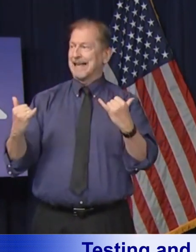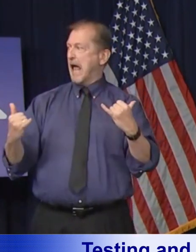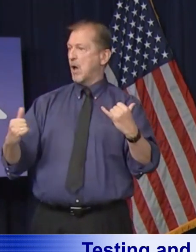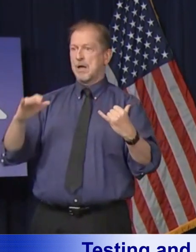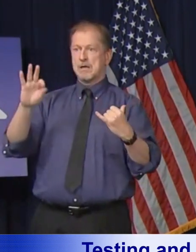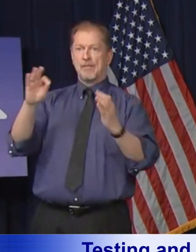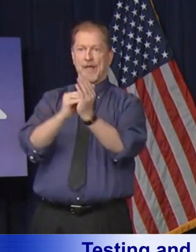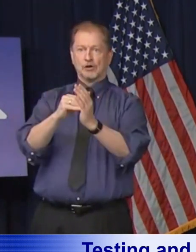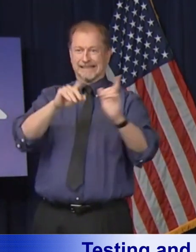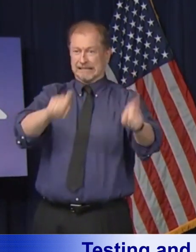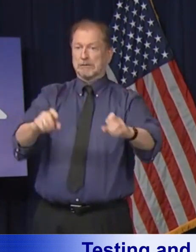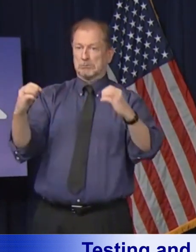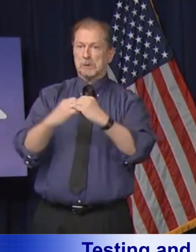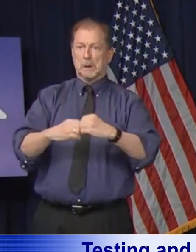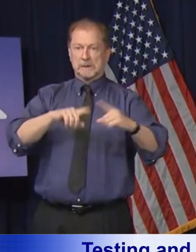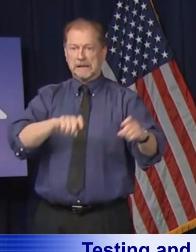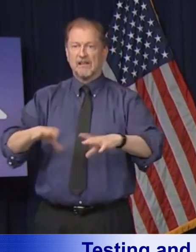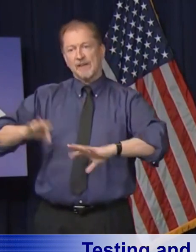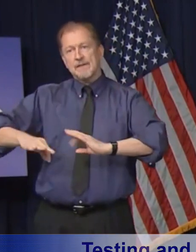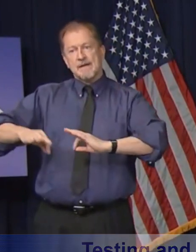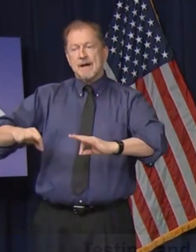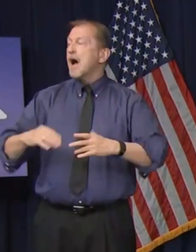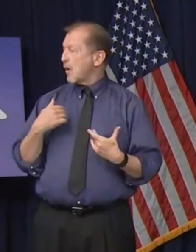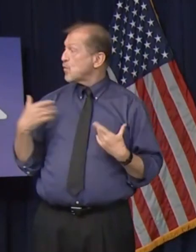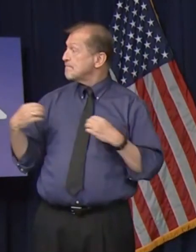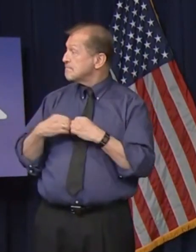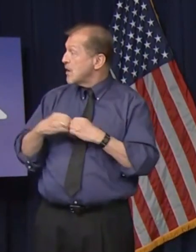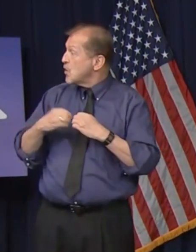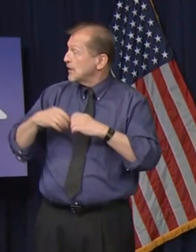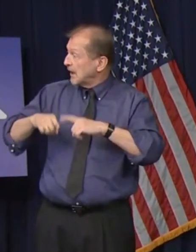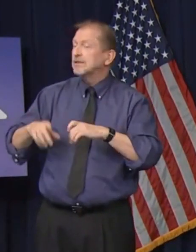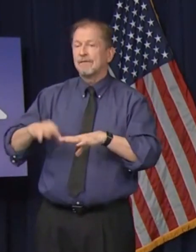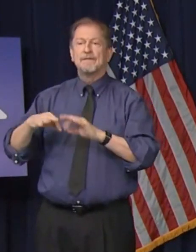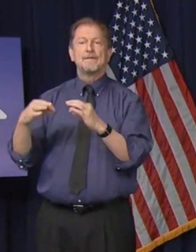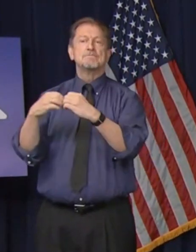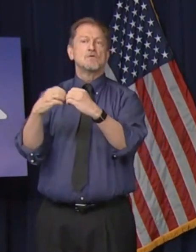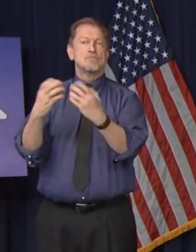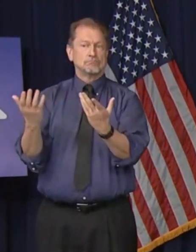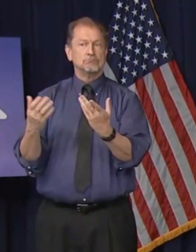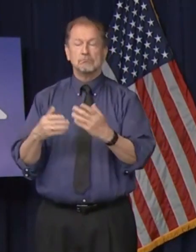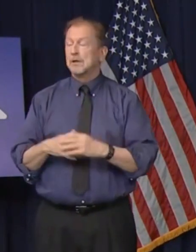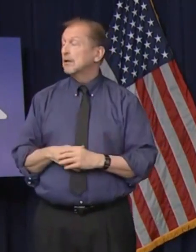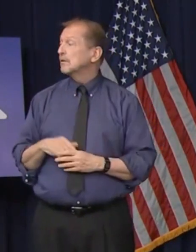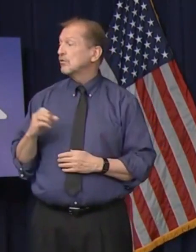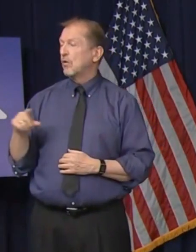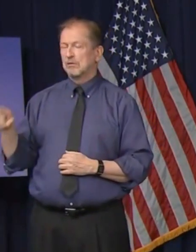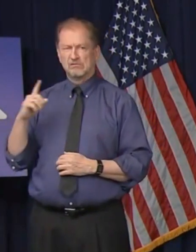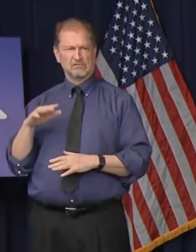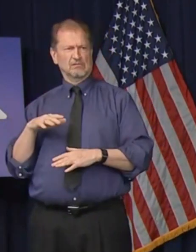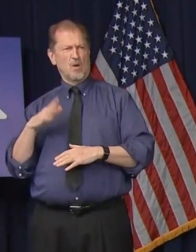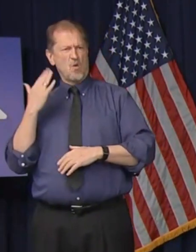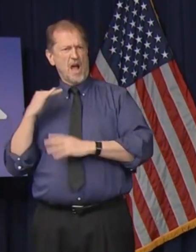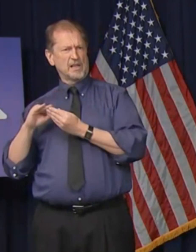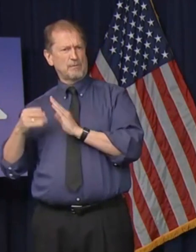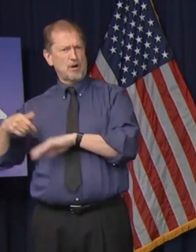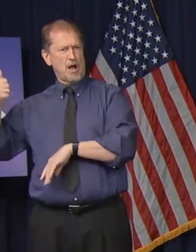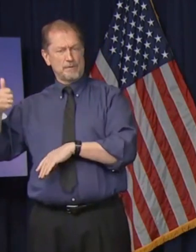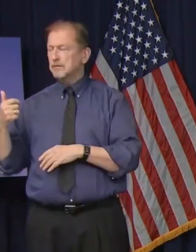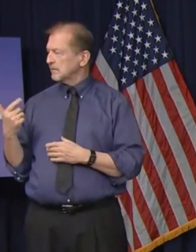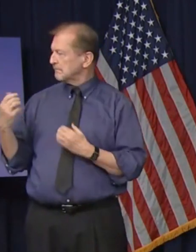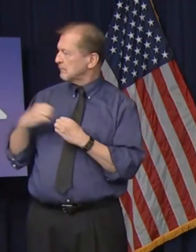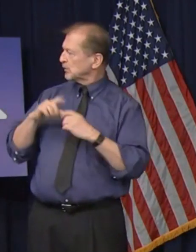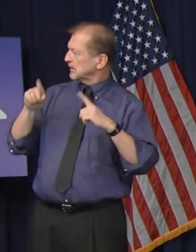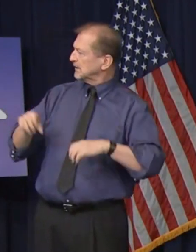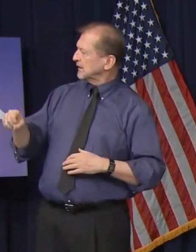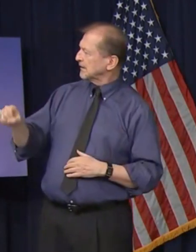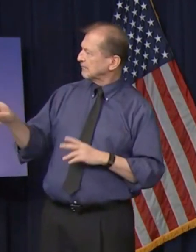I want many more tests in the state. So you shouldn't be surprised if that testing number